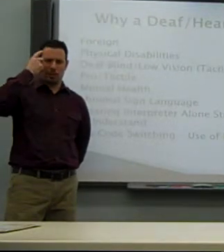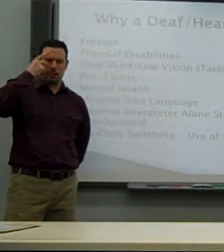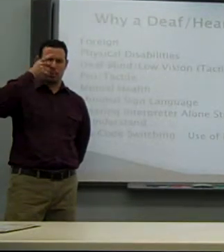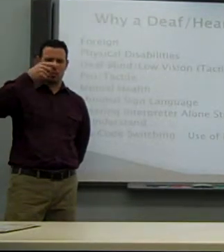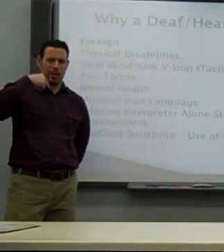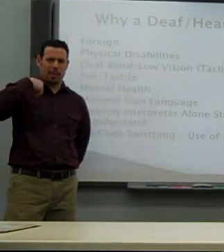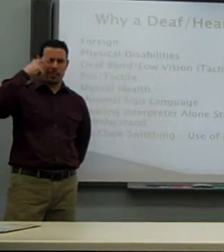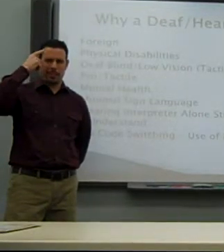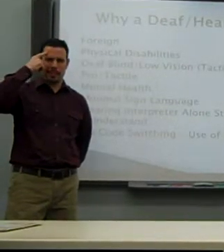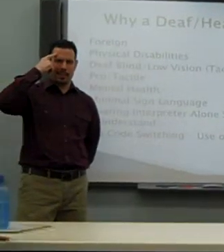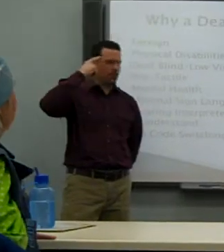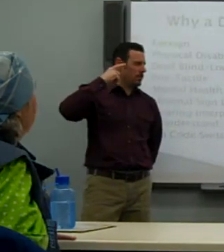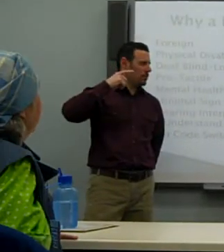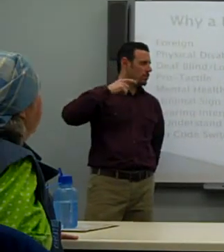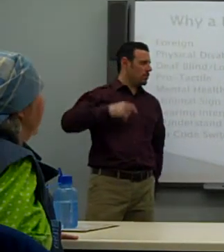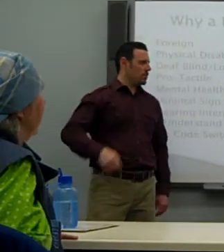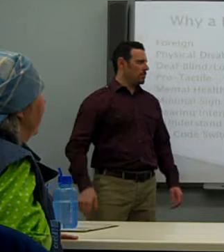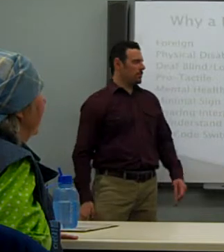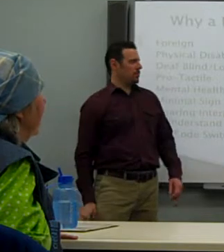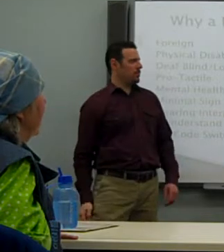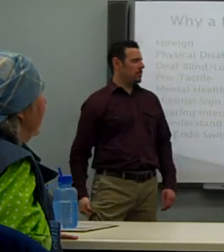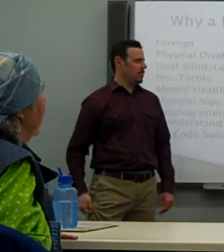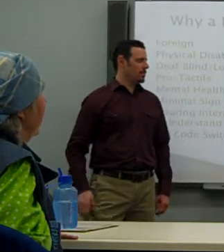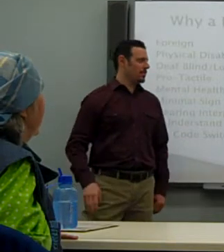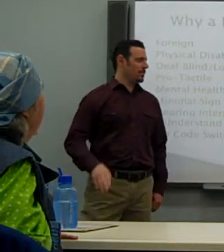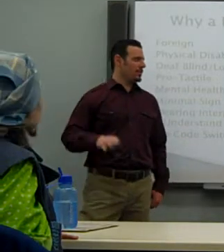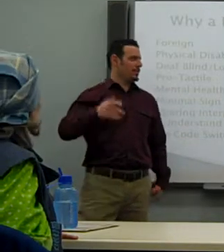I think I'm getting. I think I'm understanding.